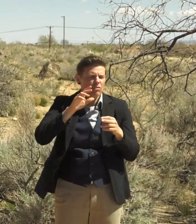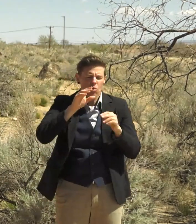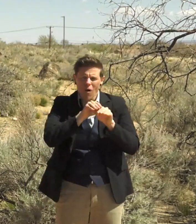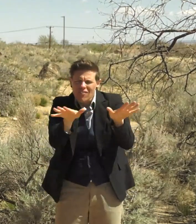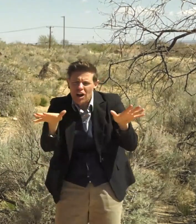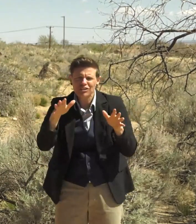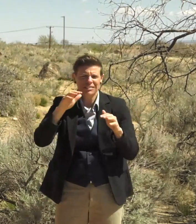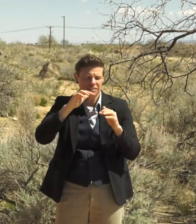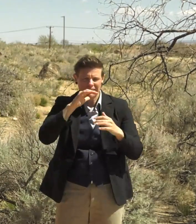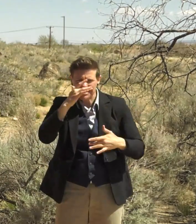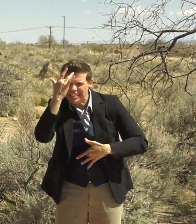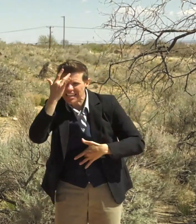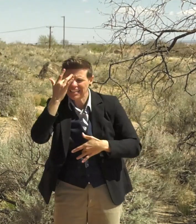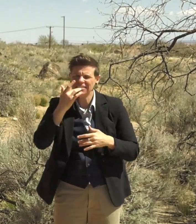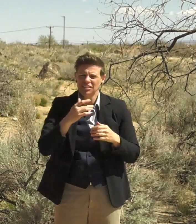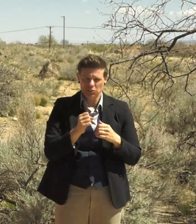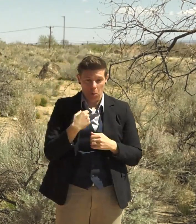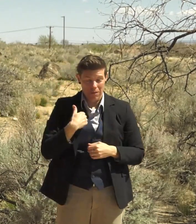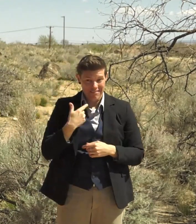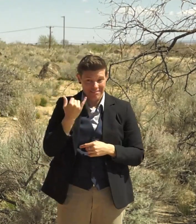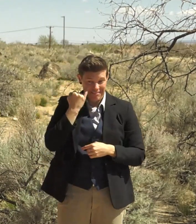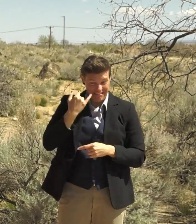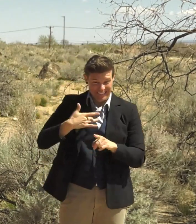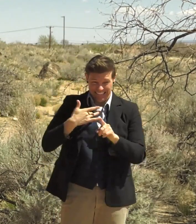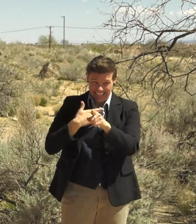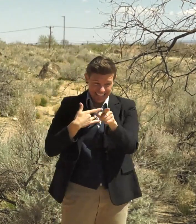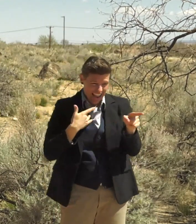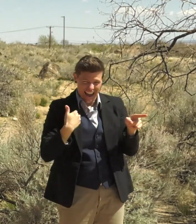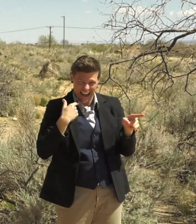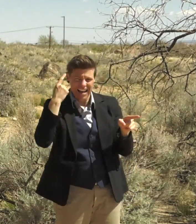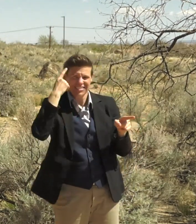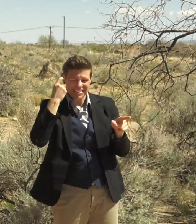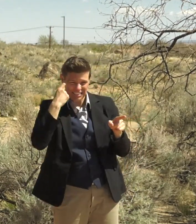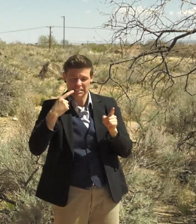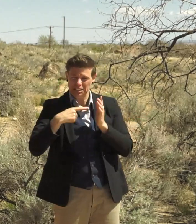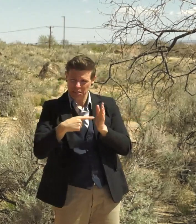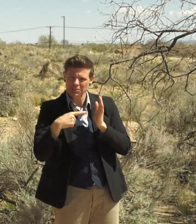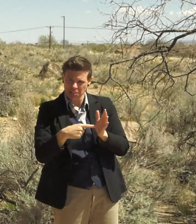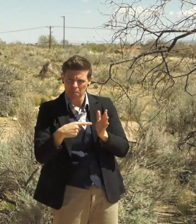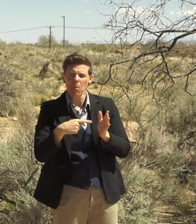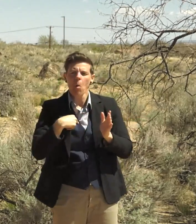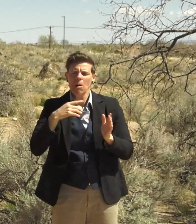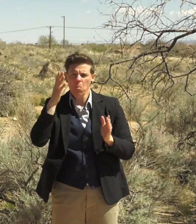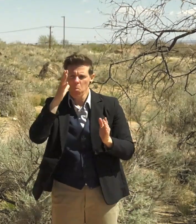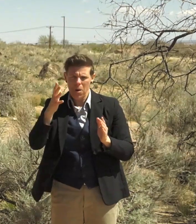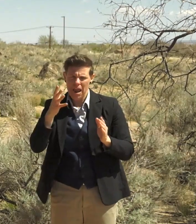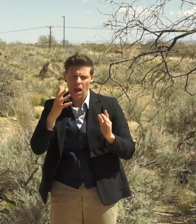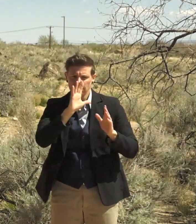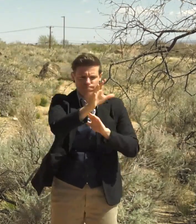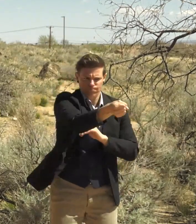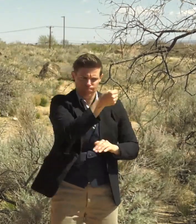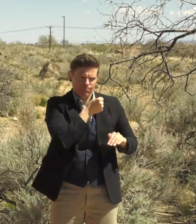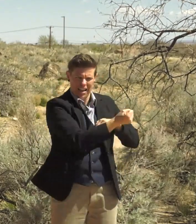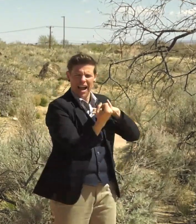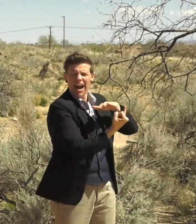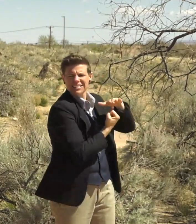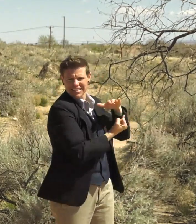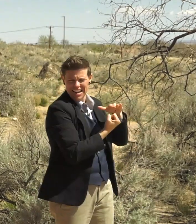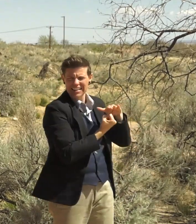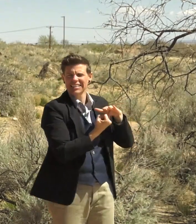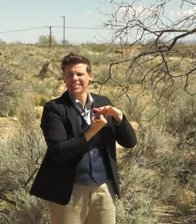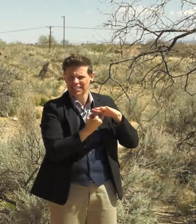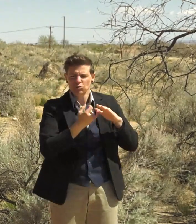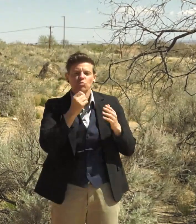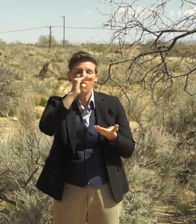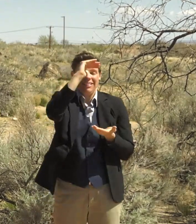to be exposed or has any symptoms, that they're being isolated right away in order to prevent any additional exposure, in order to prevent any